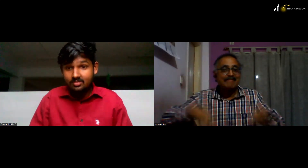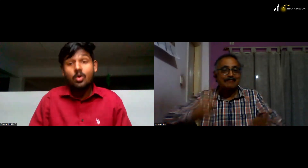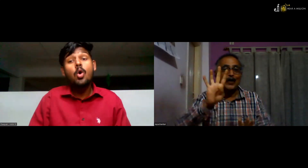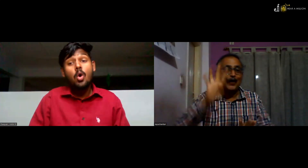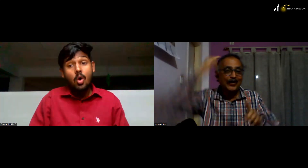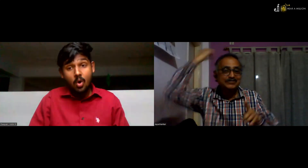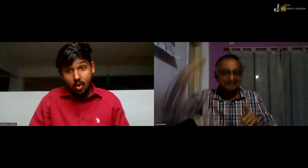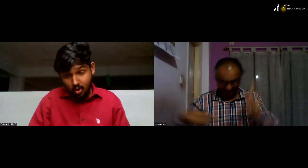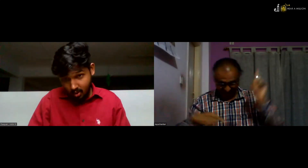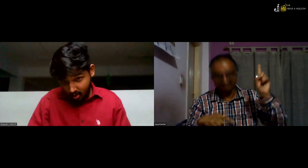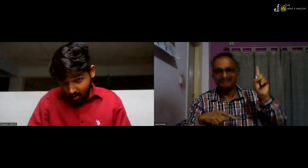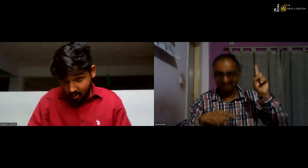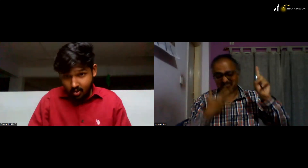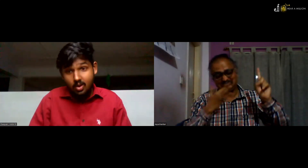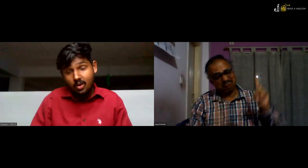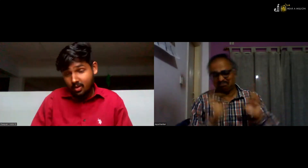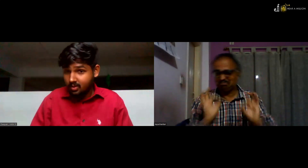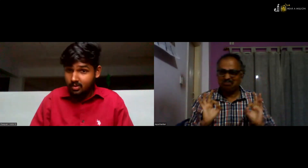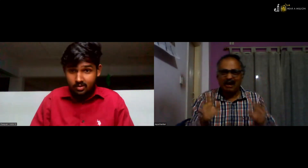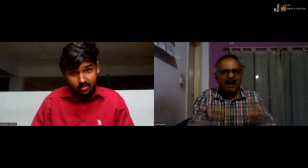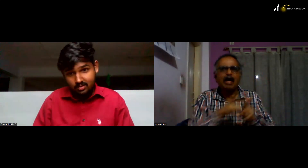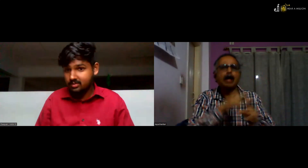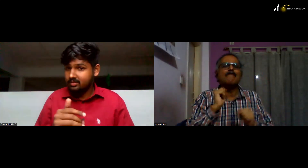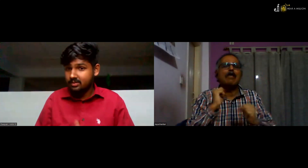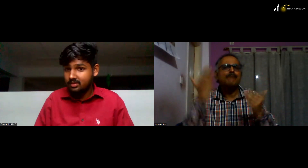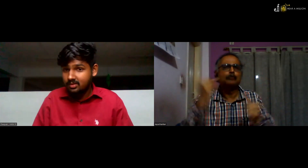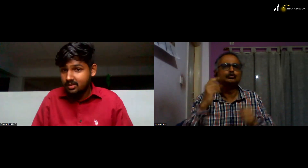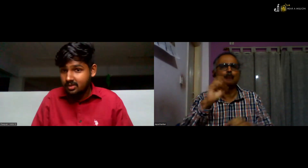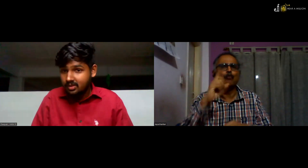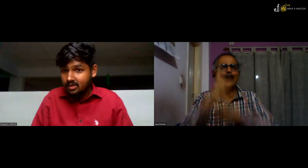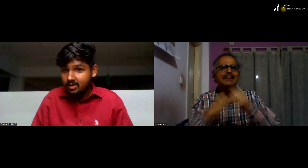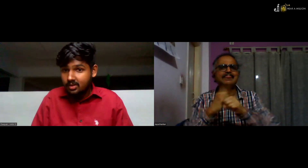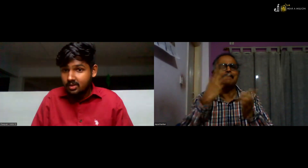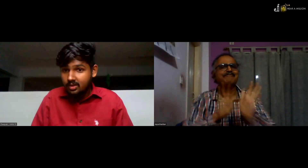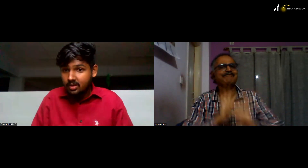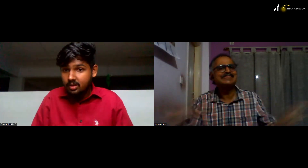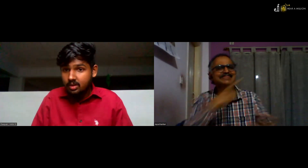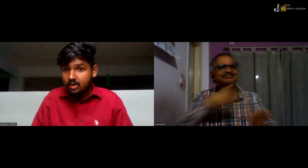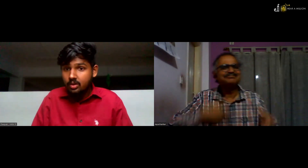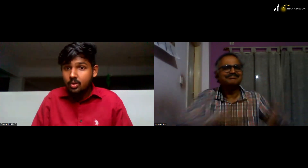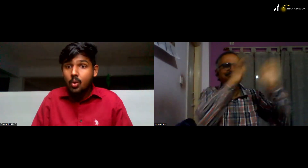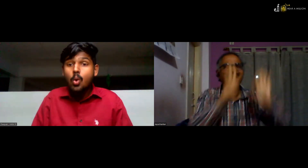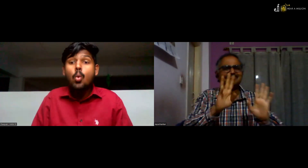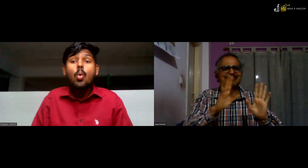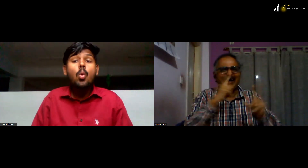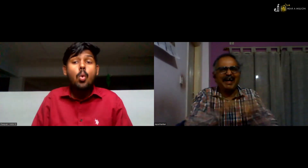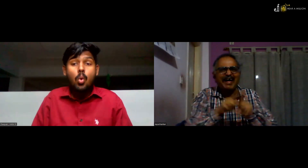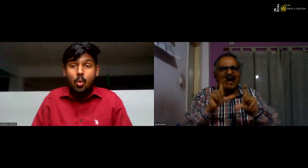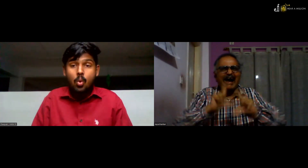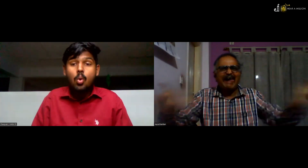Shiva. Okay, so that is a wonderful place. Prachi, switch.